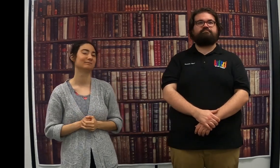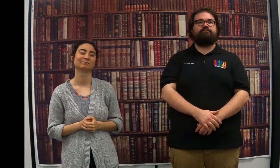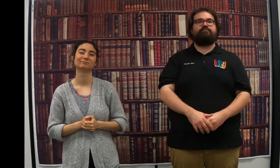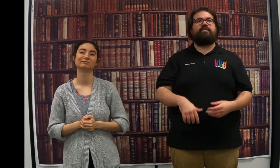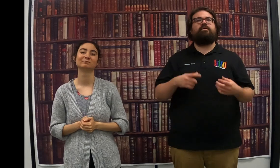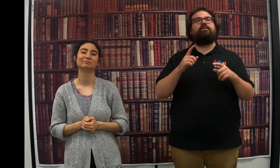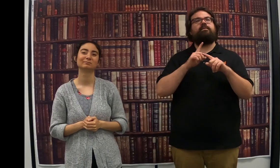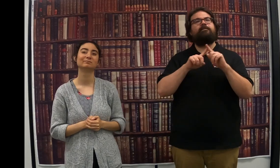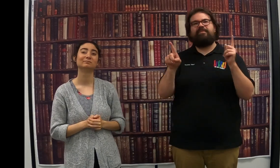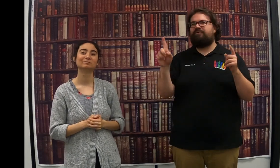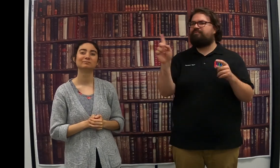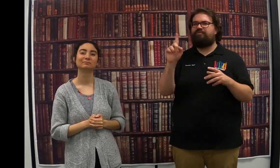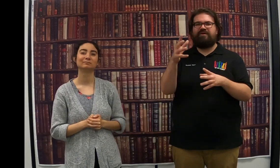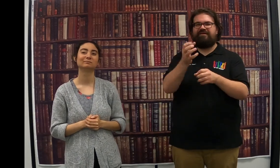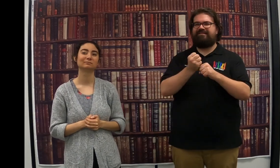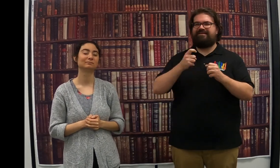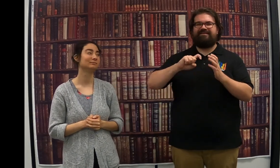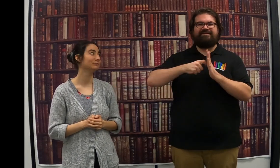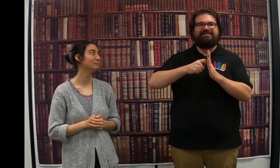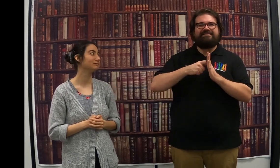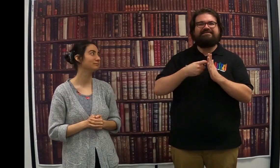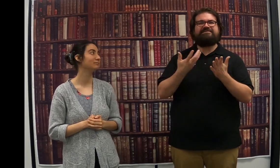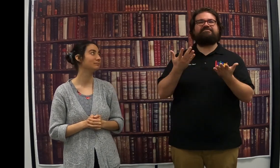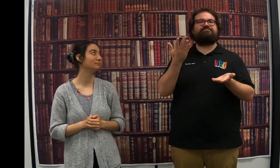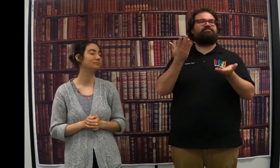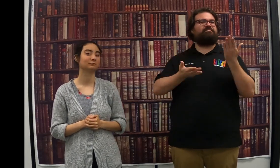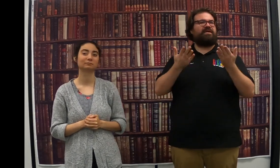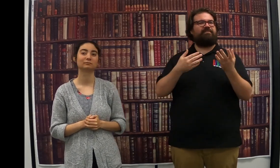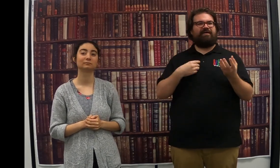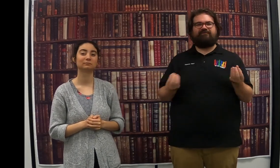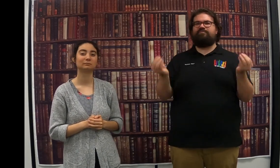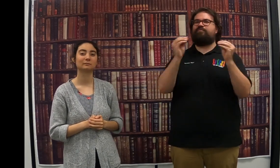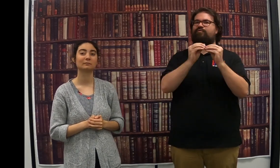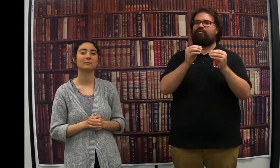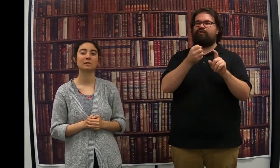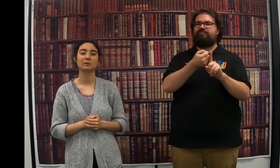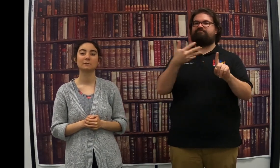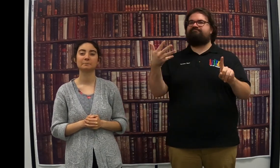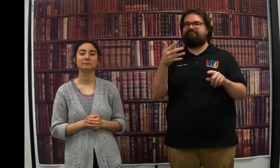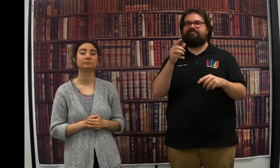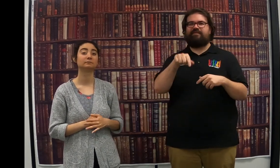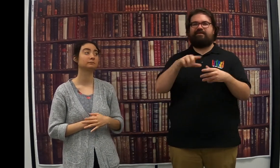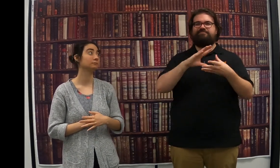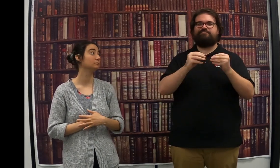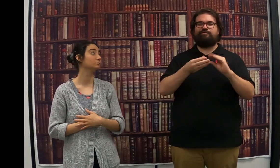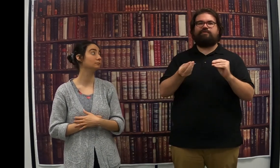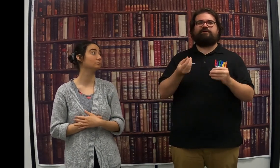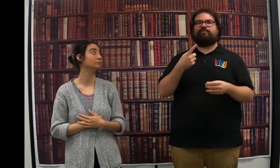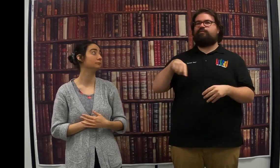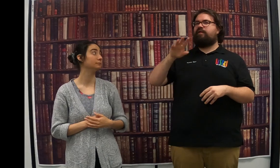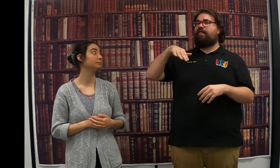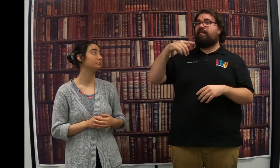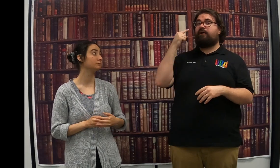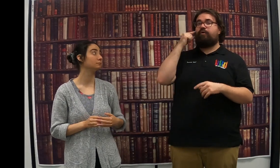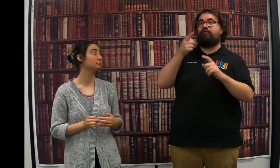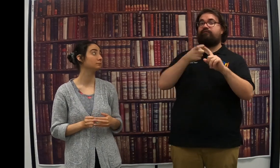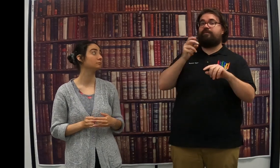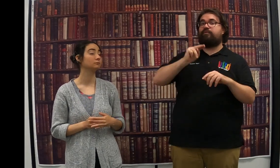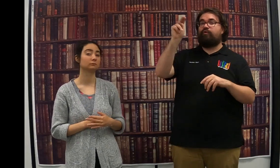where are they receiving the keys? Perhaps there is more to this. We haven't heard from the North Wind in quite some time. Perhaps they are